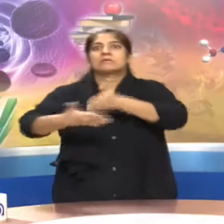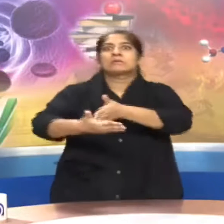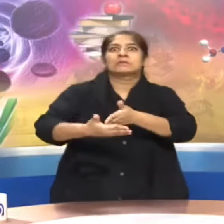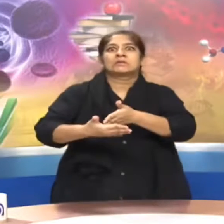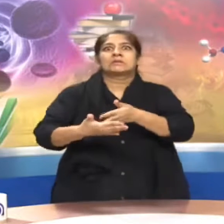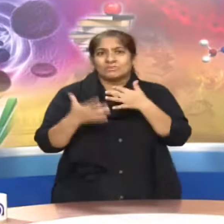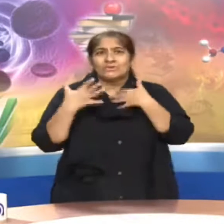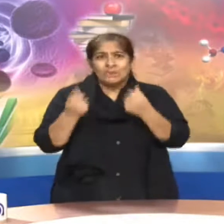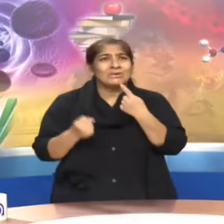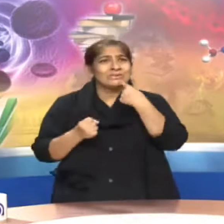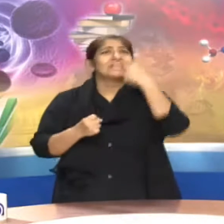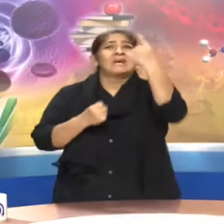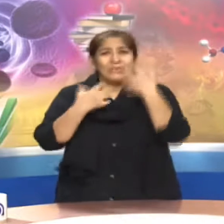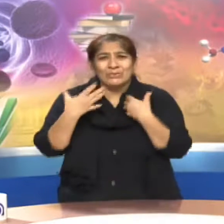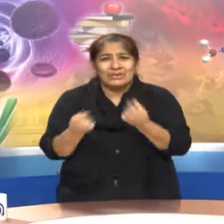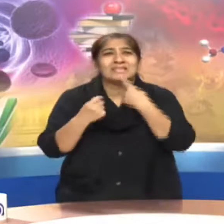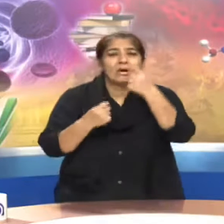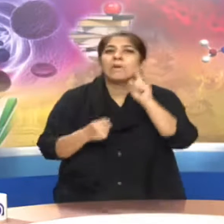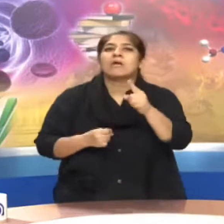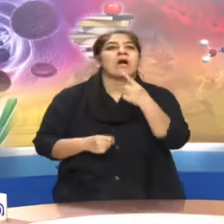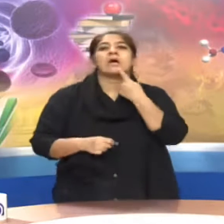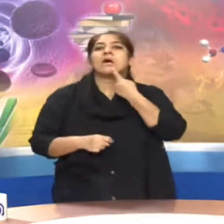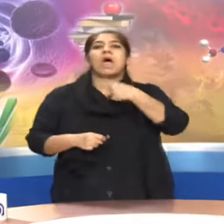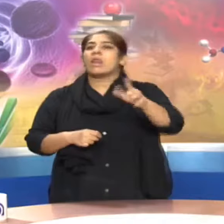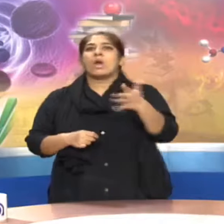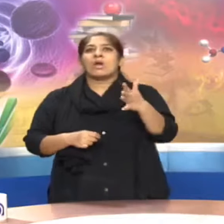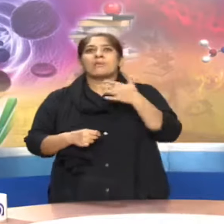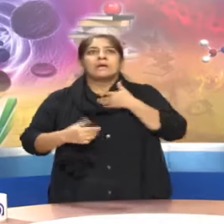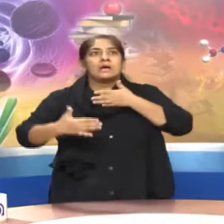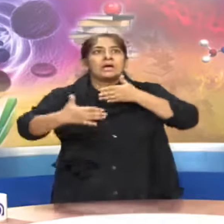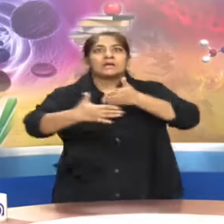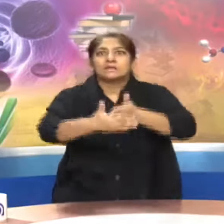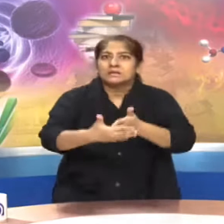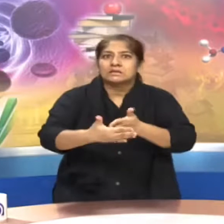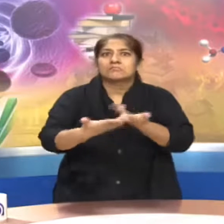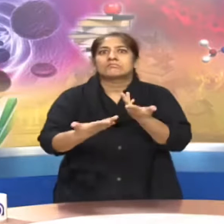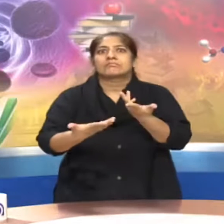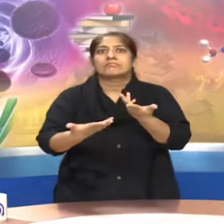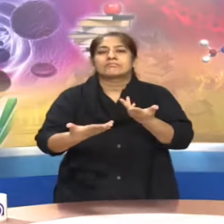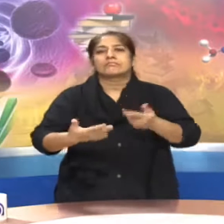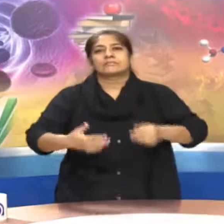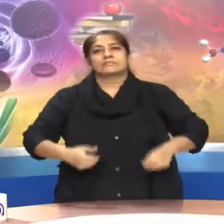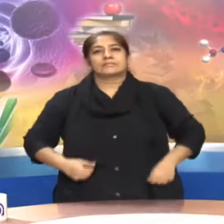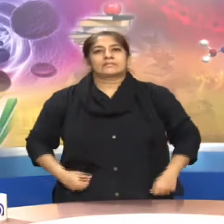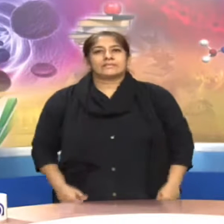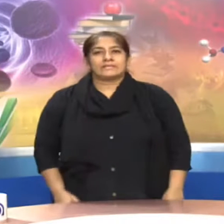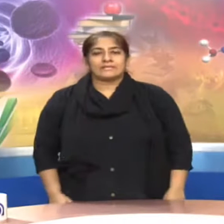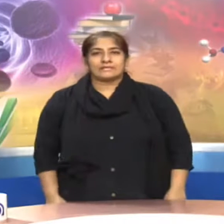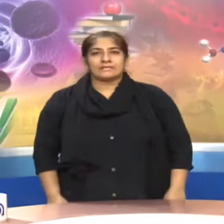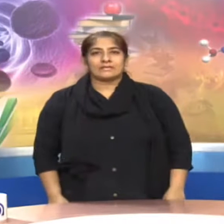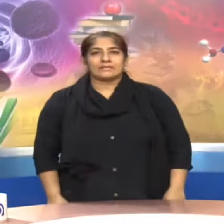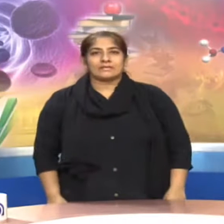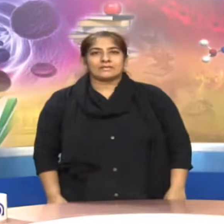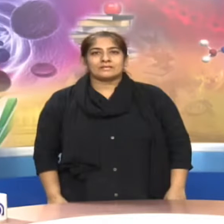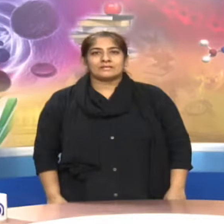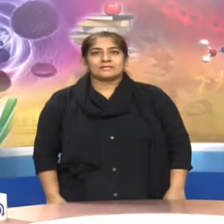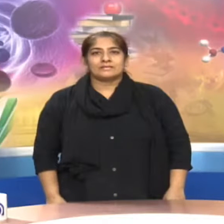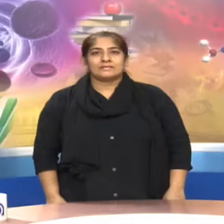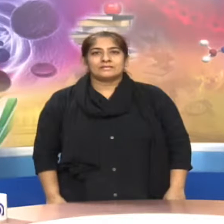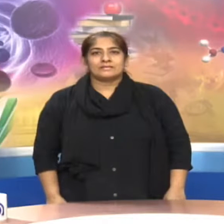Sometimes we are not allowed to cross our channel. There is a proper channel which is